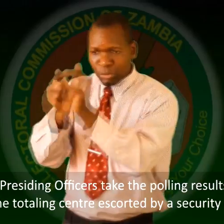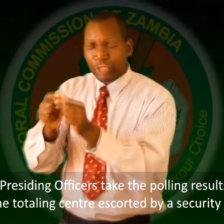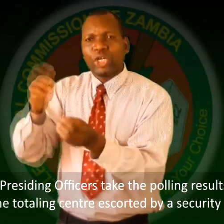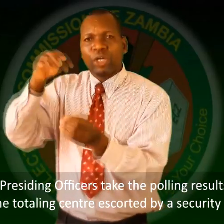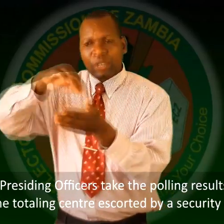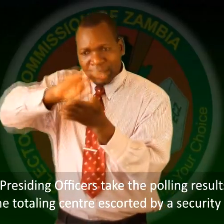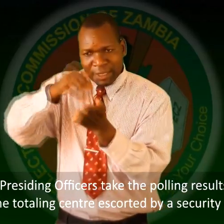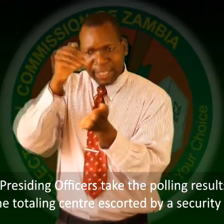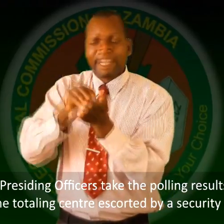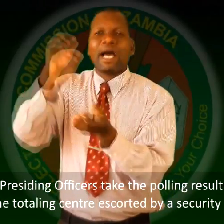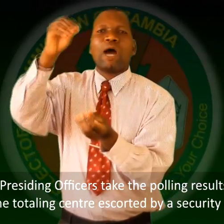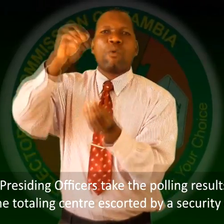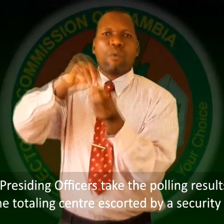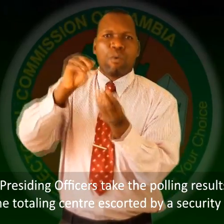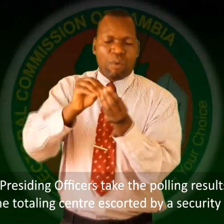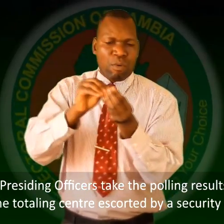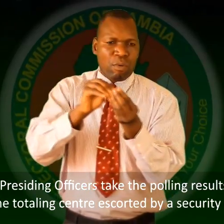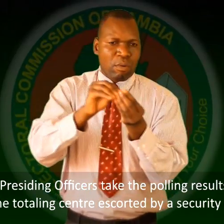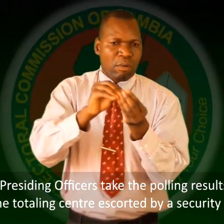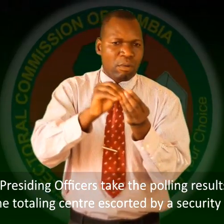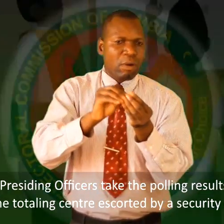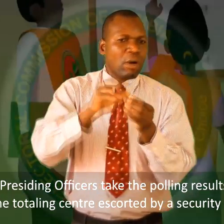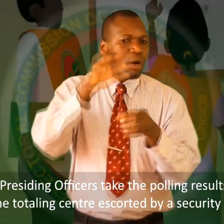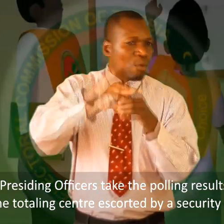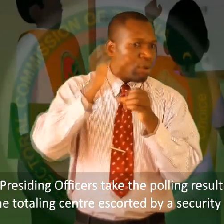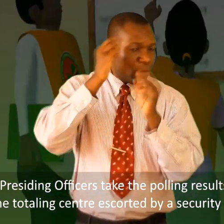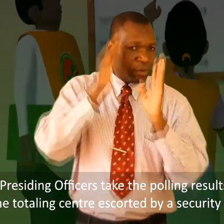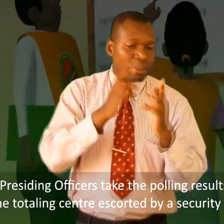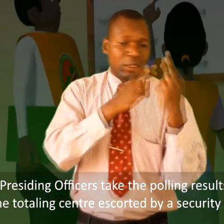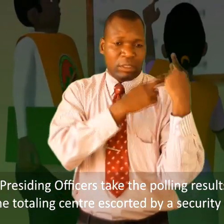take the polling results to the totaling center escorted by a security officer.